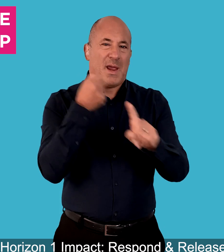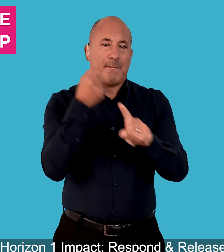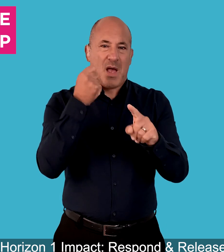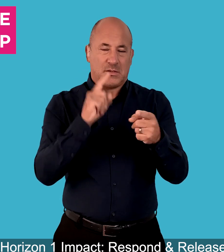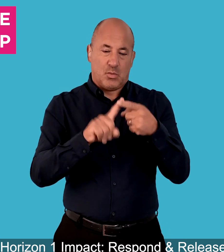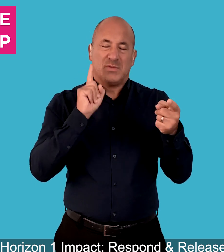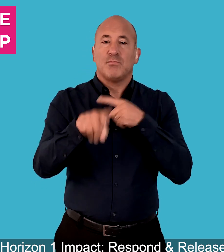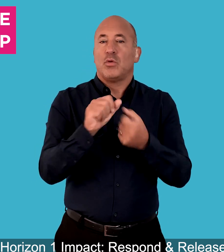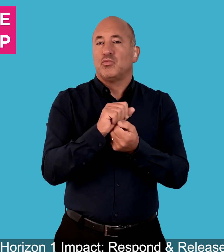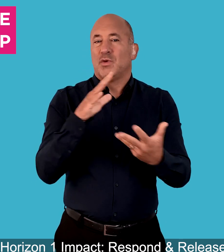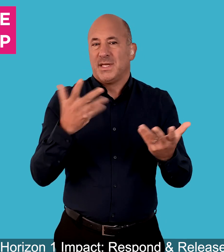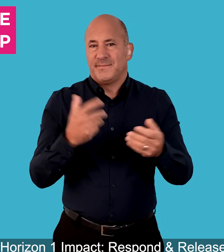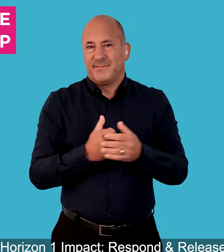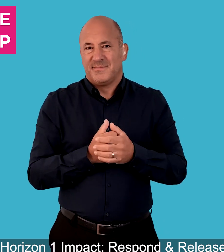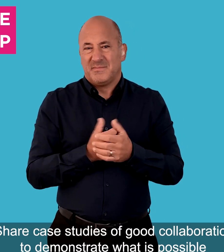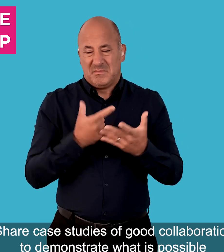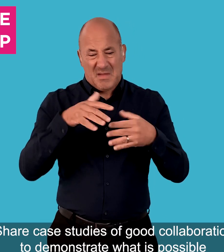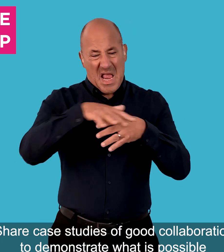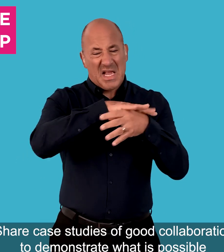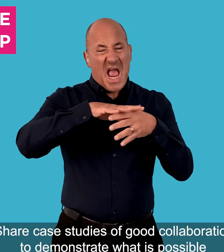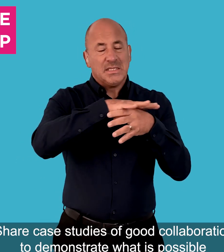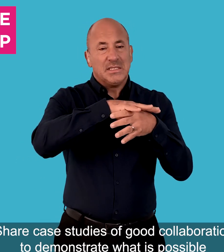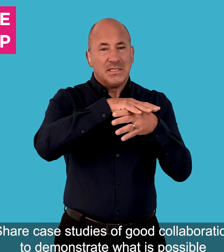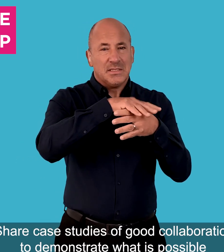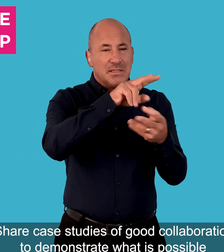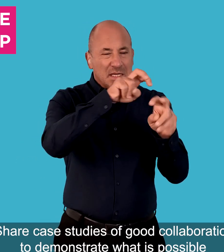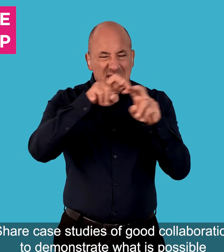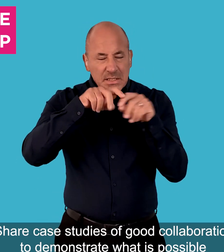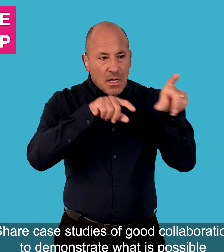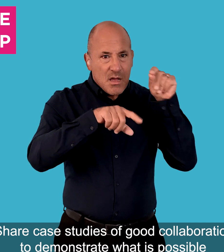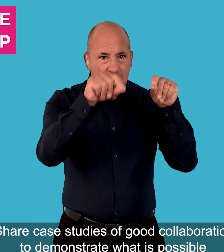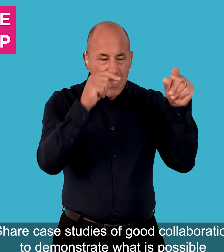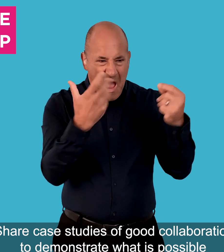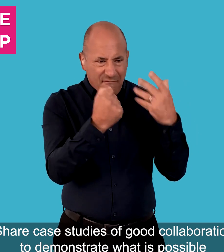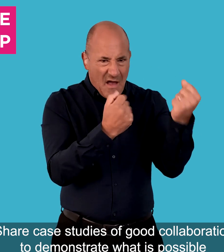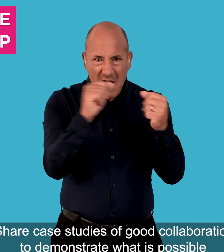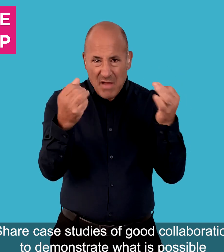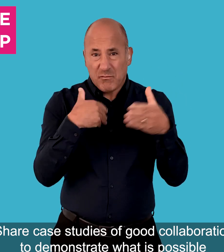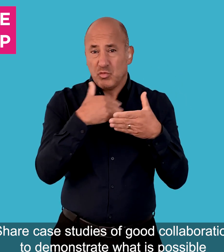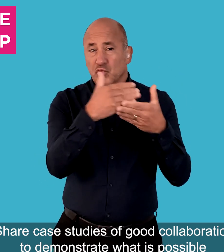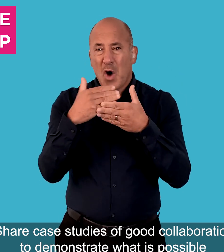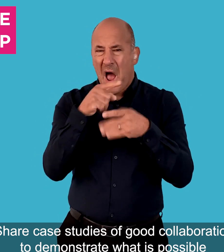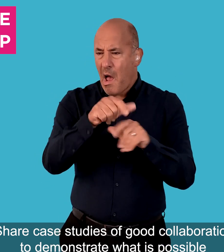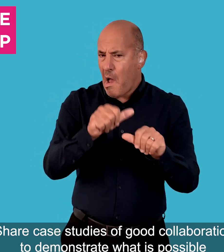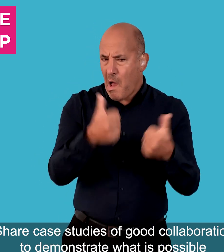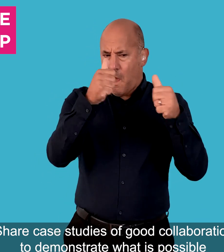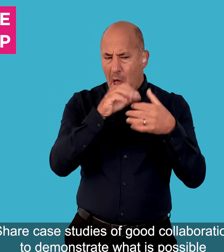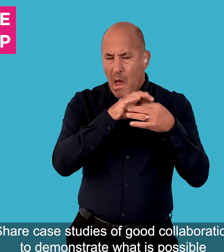Horizon 1 impact, respond and release. Share case studies of good collaborations to demonstrate what is